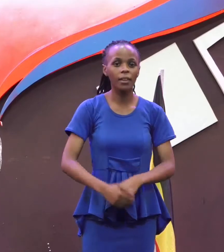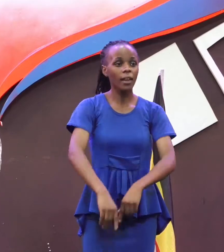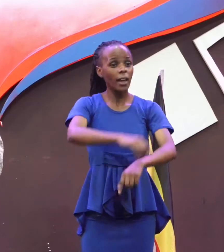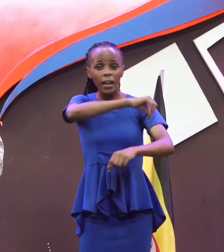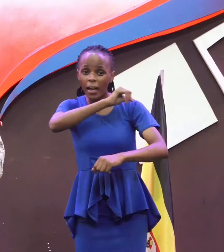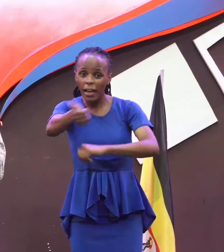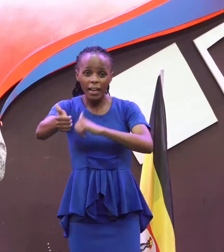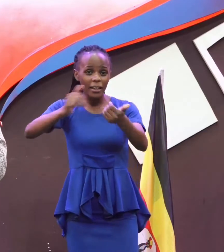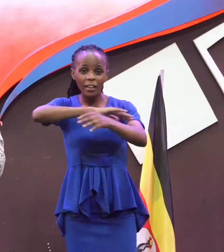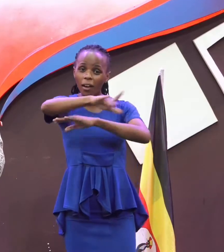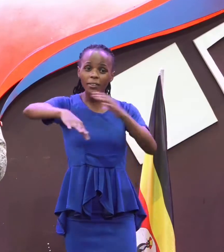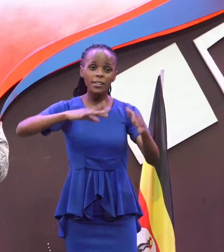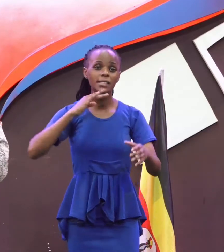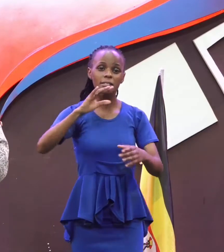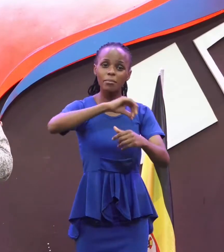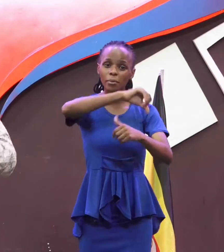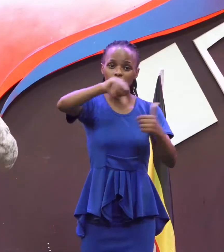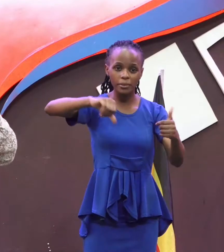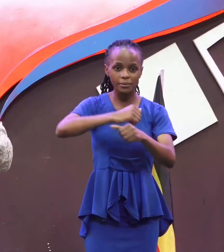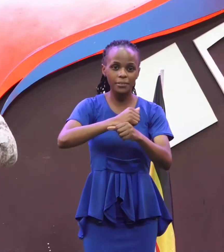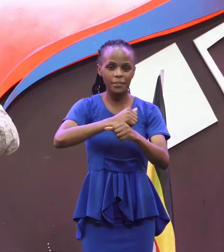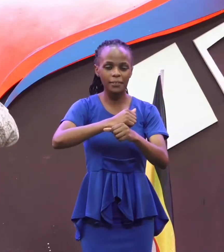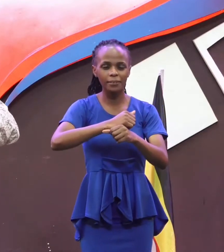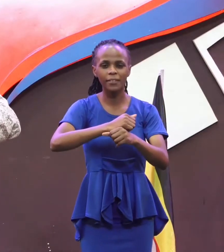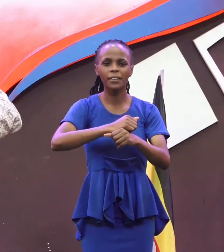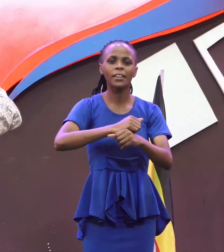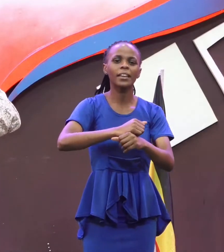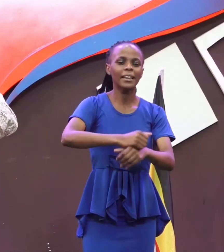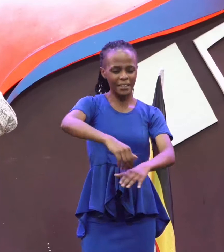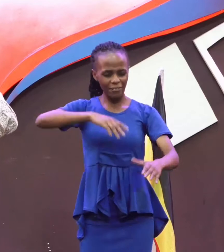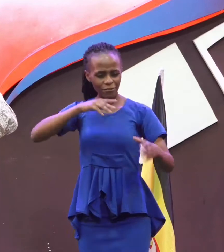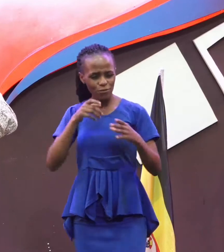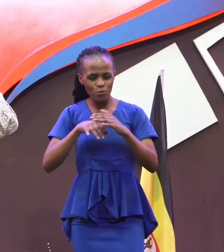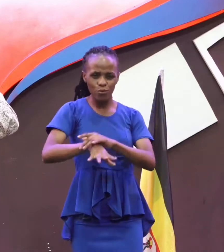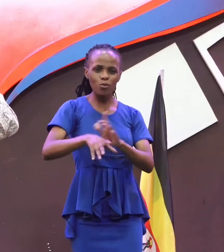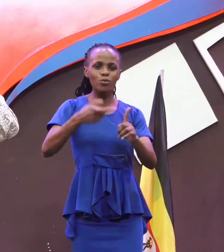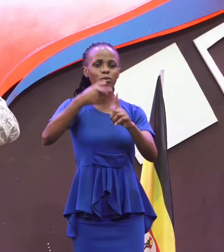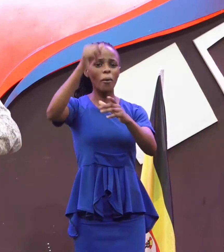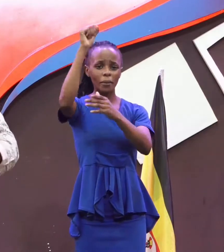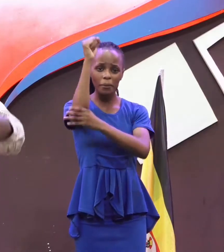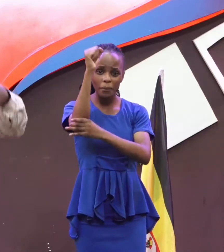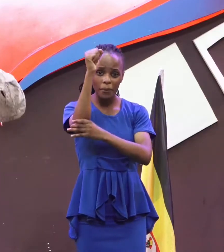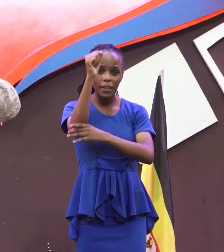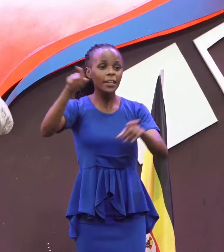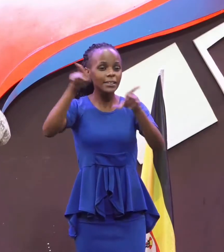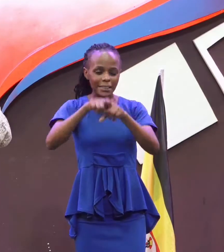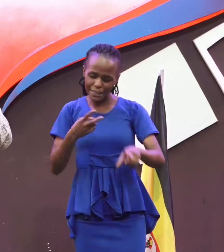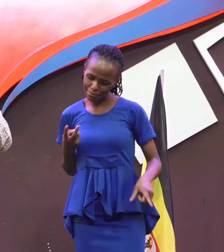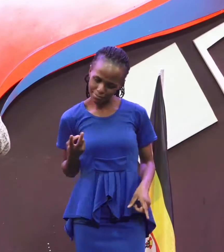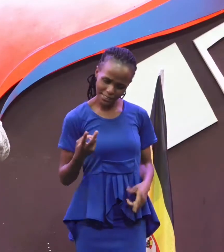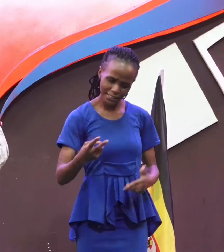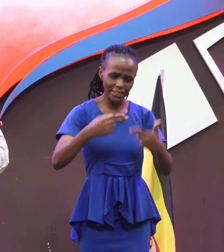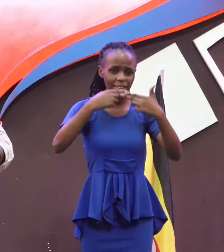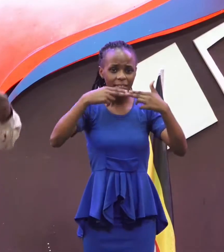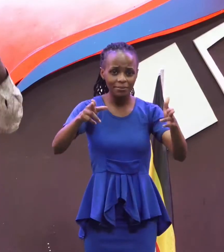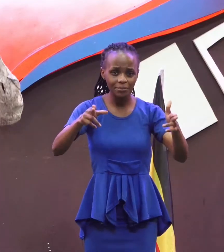No. All the other people that I talked about, their root is Abraham. And the